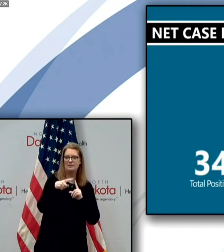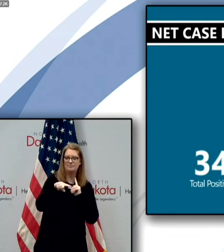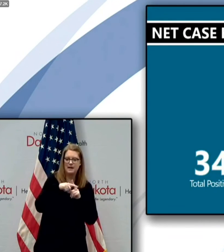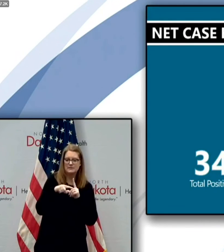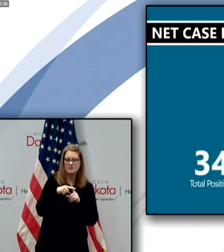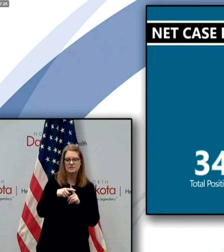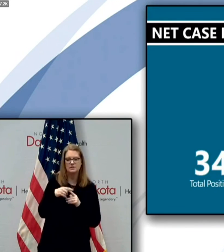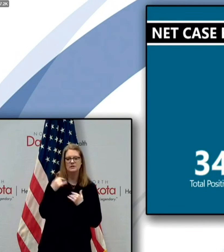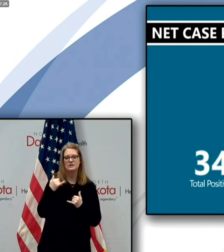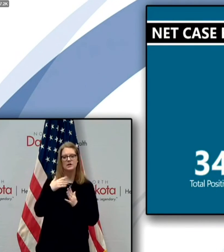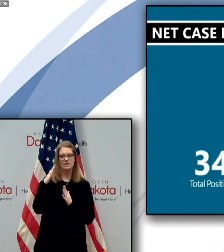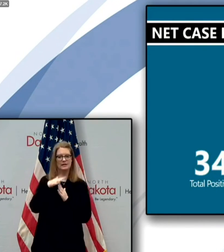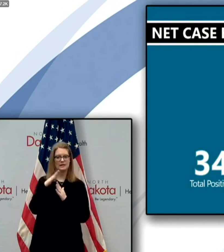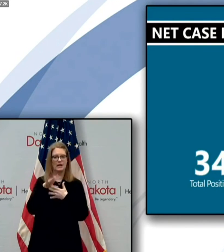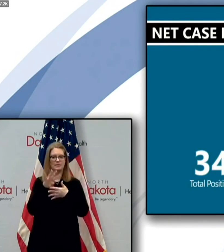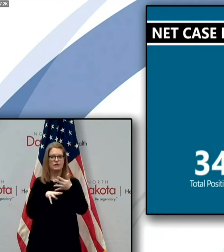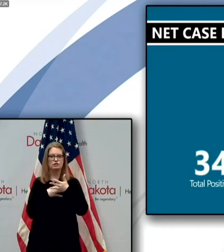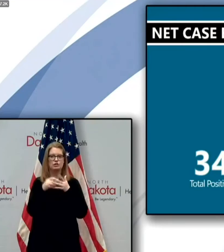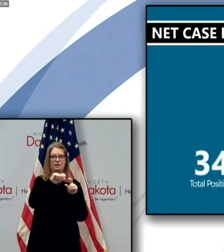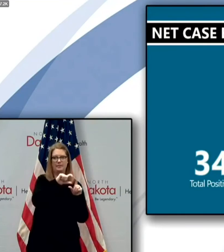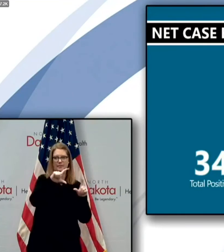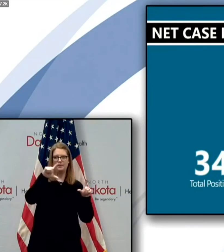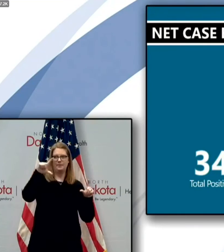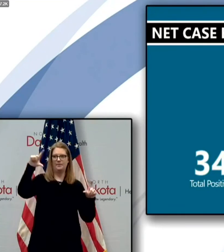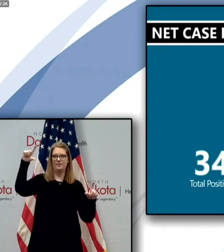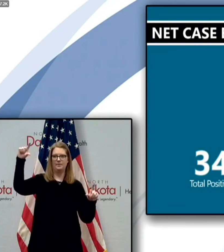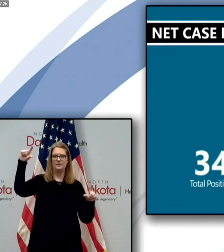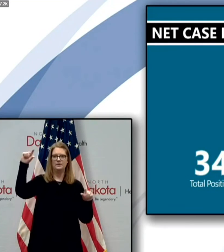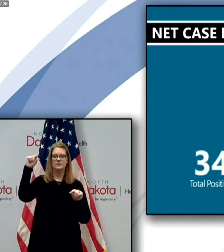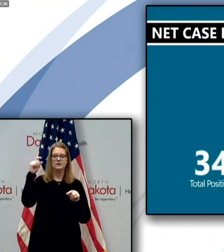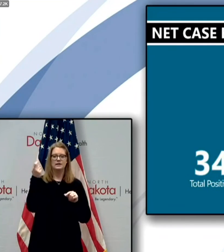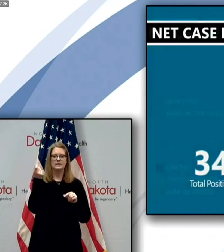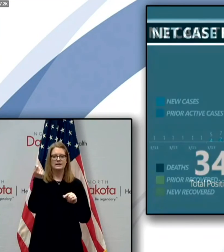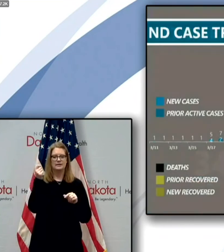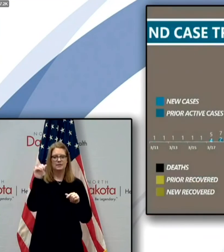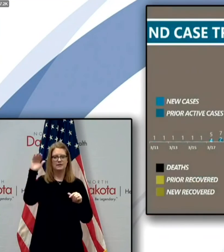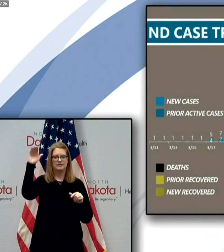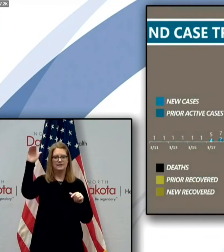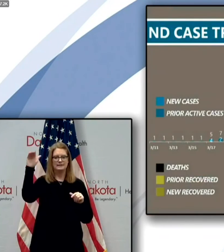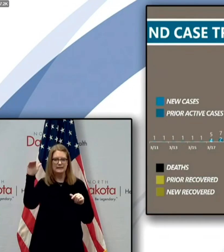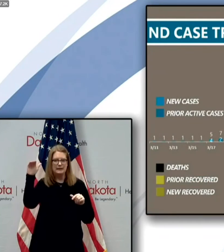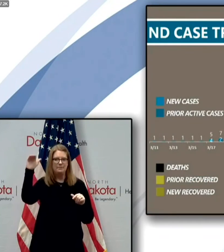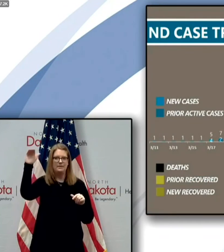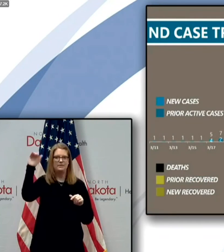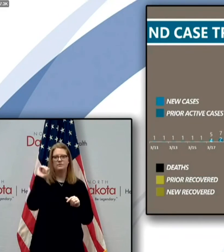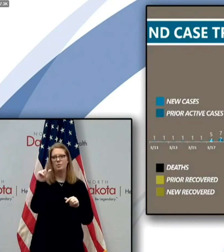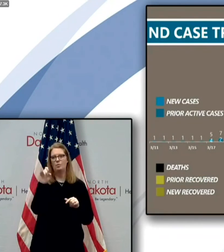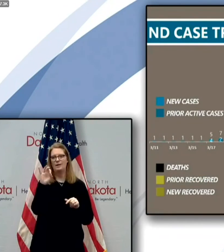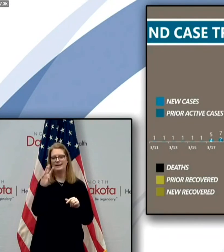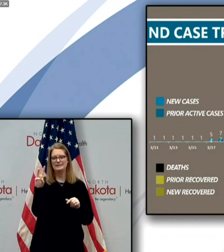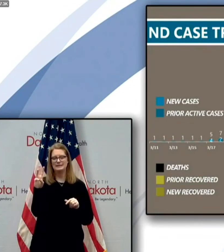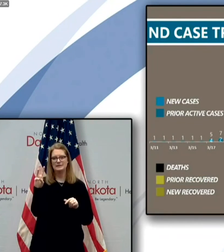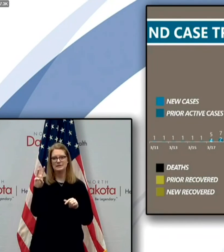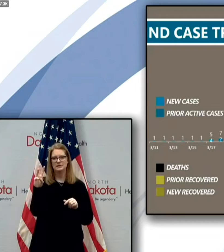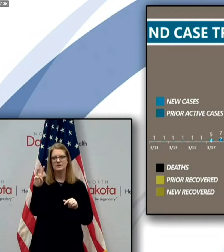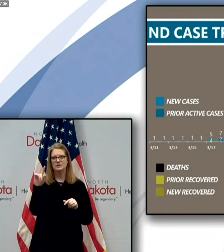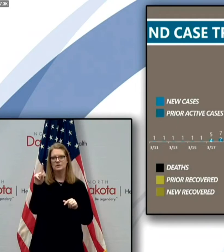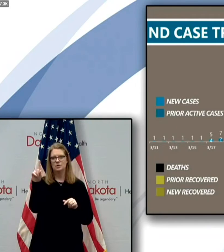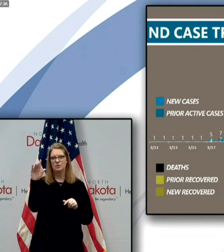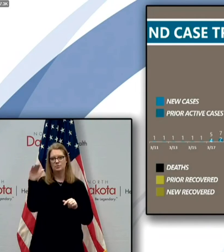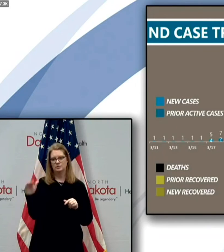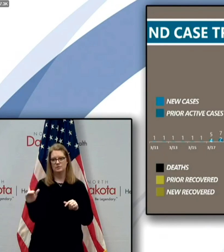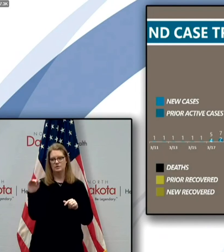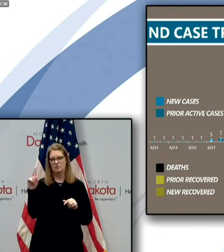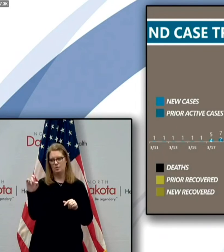very top of this chart, the numbers are getting a little bit small, but we had a slight dip from 196 to 194. This is